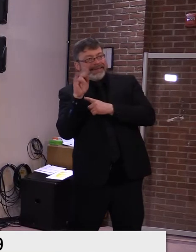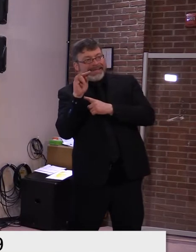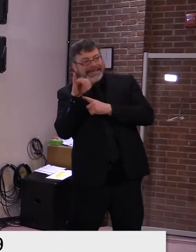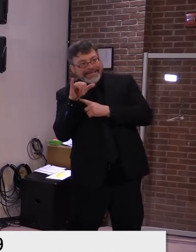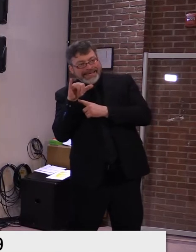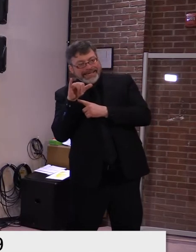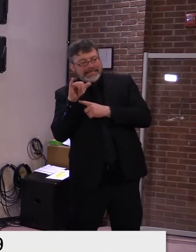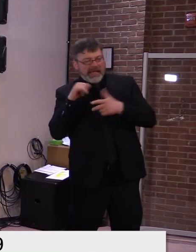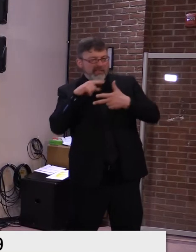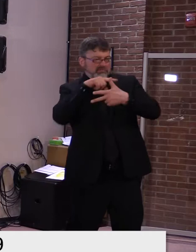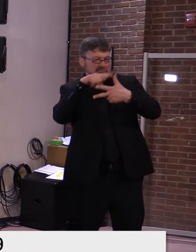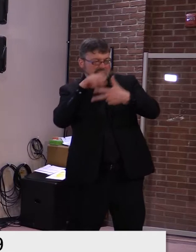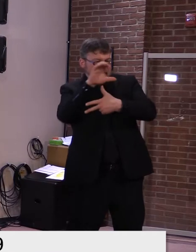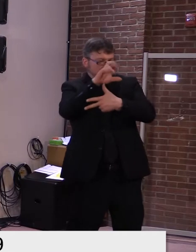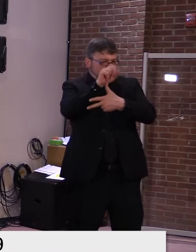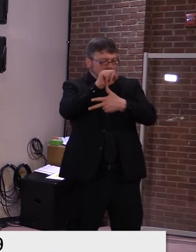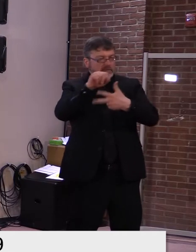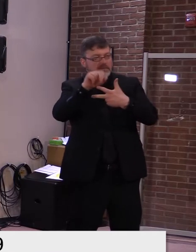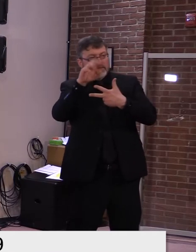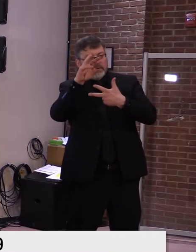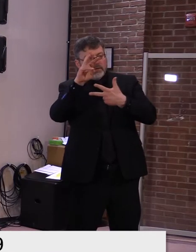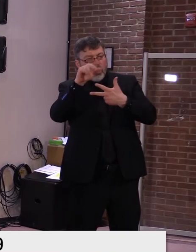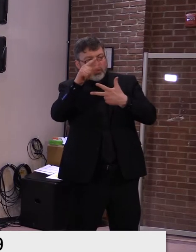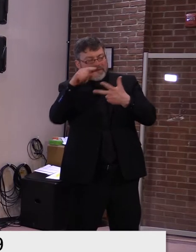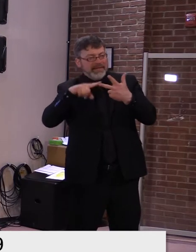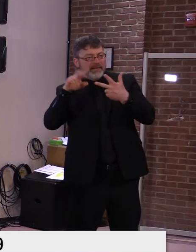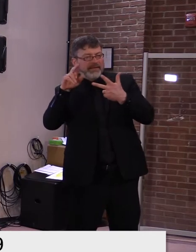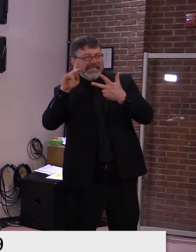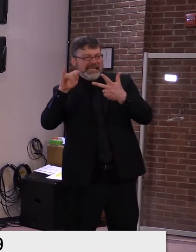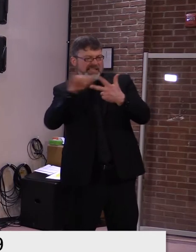these options are available at